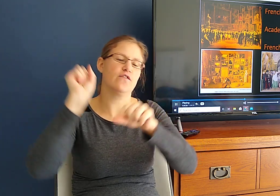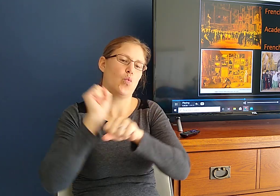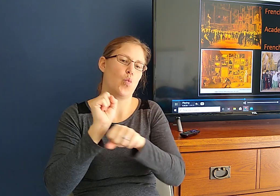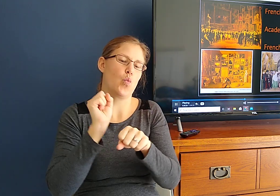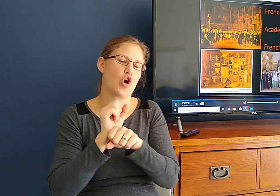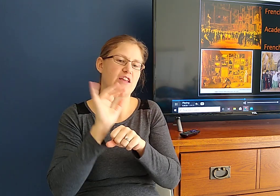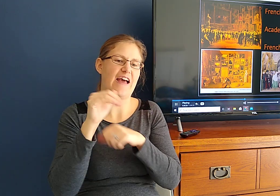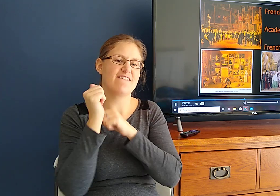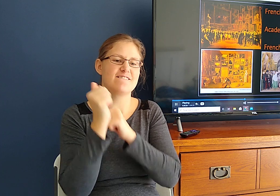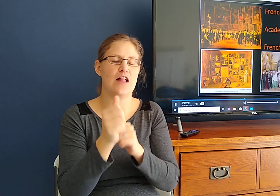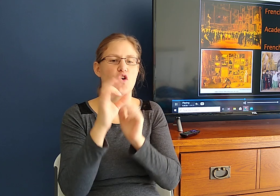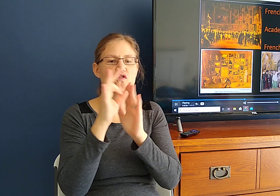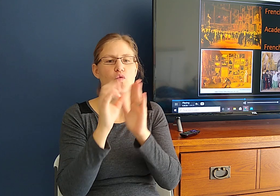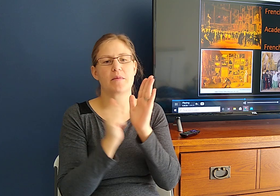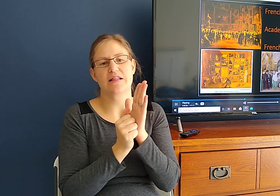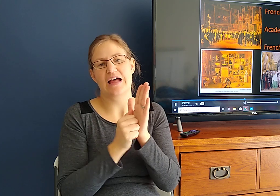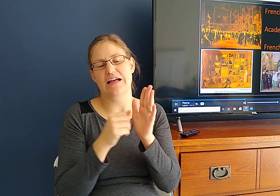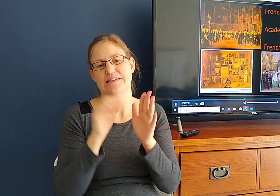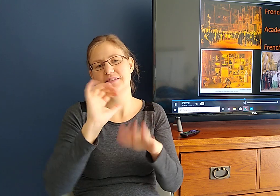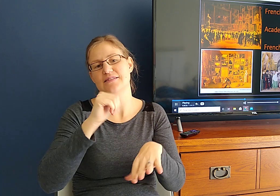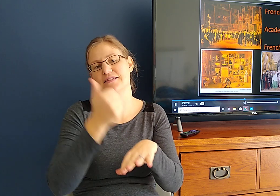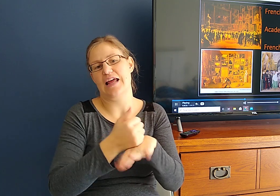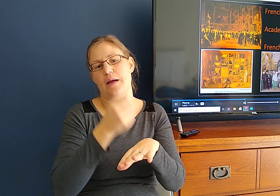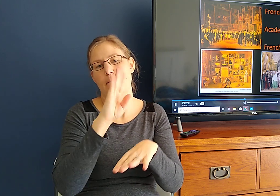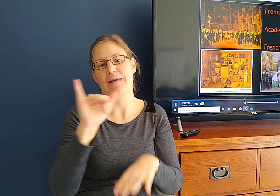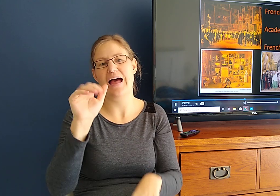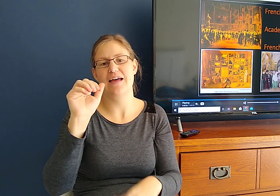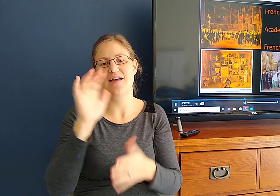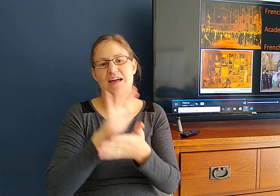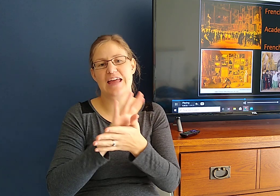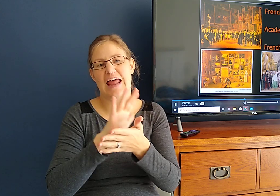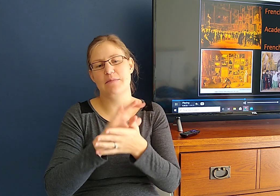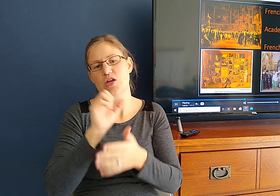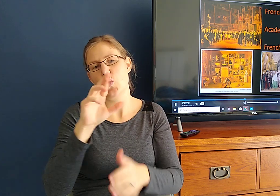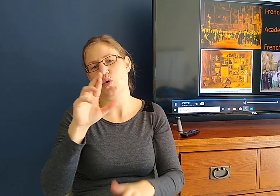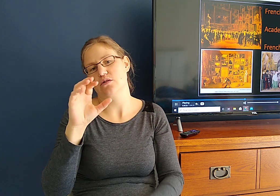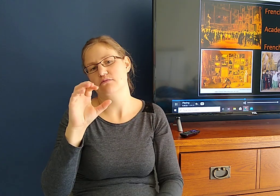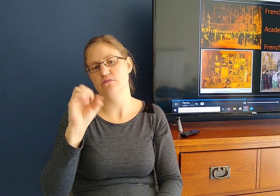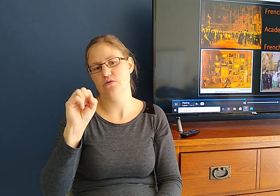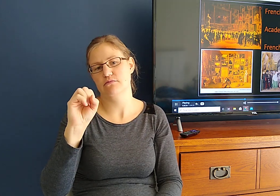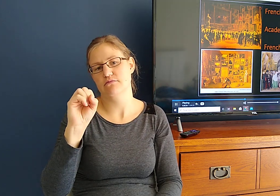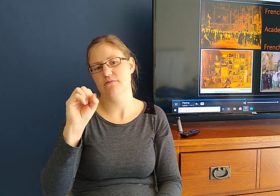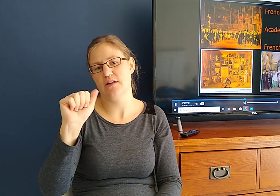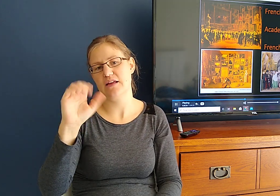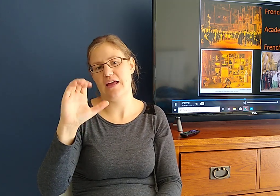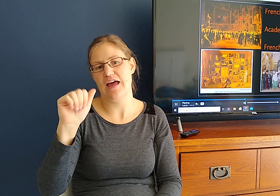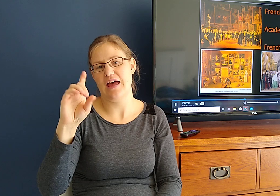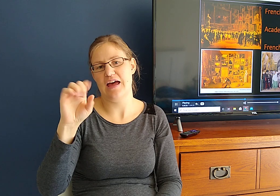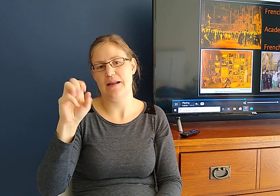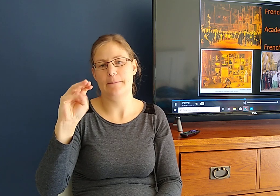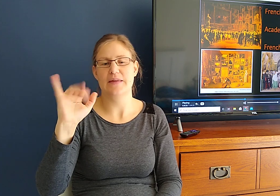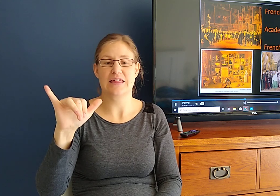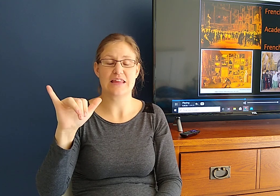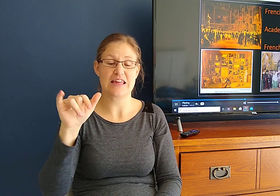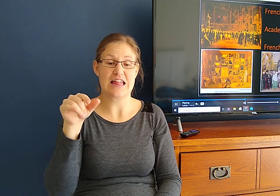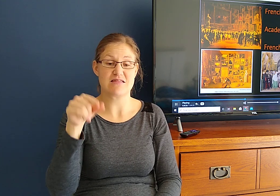follow formulas instituted by an academy or school. Academy members played a major